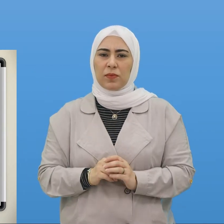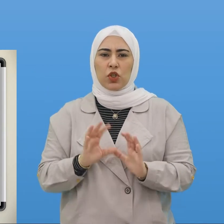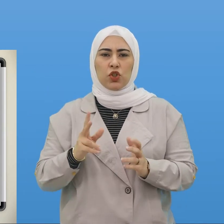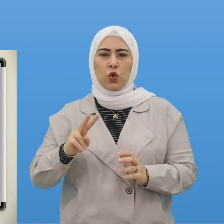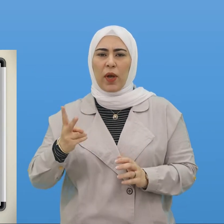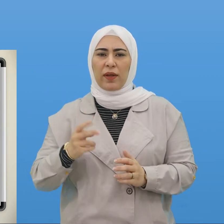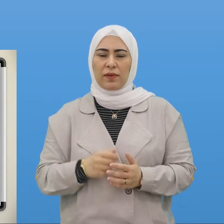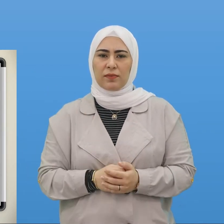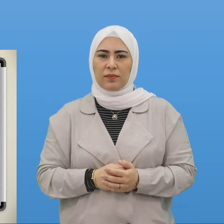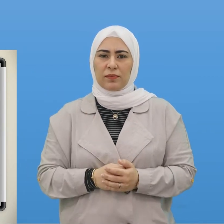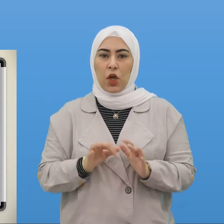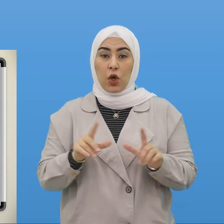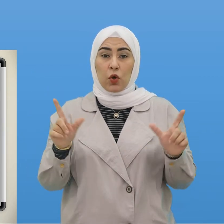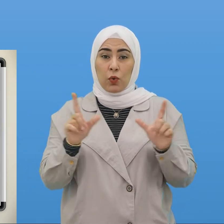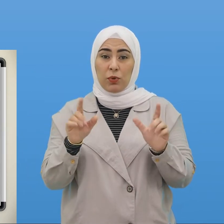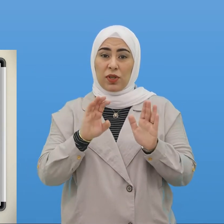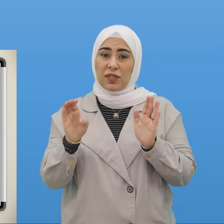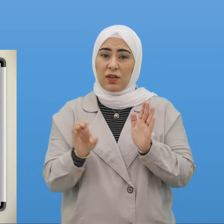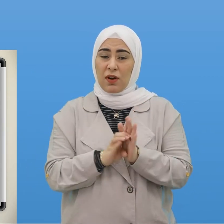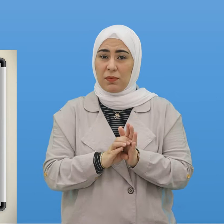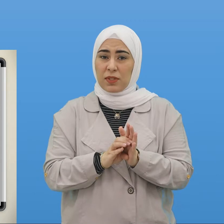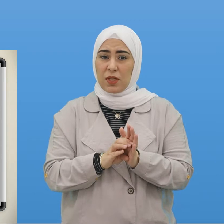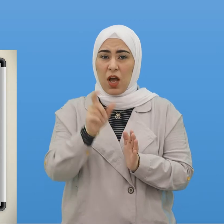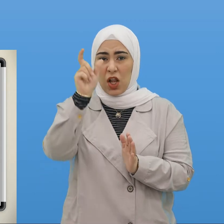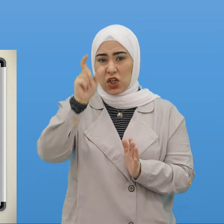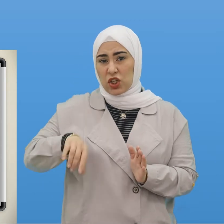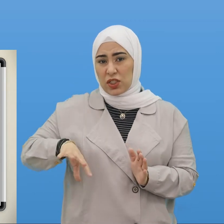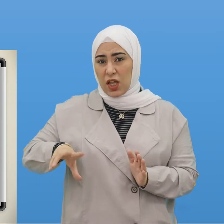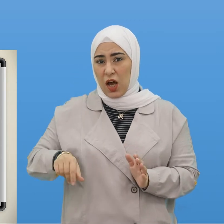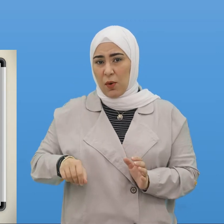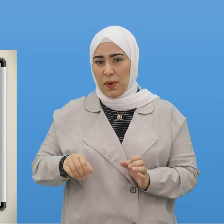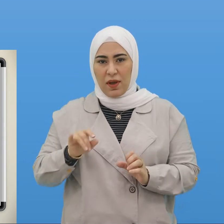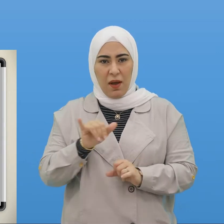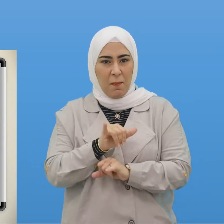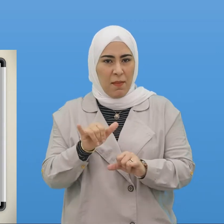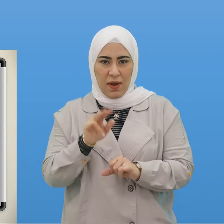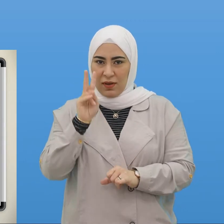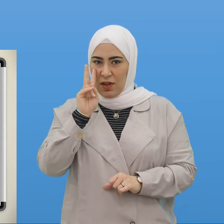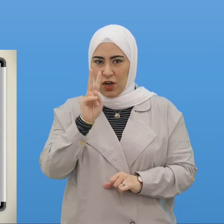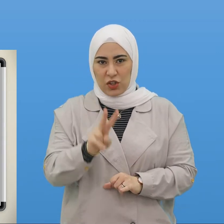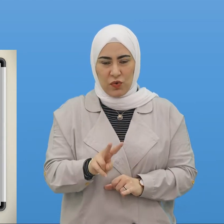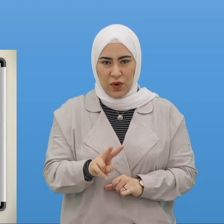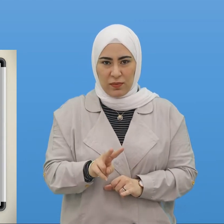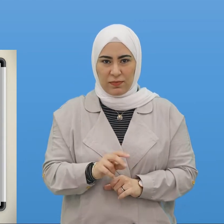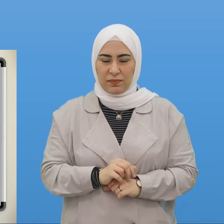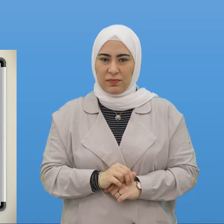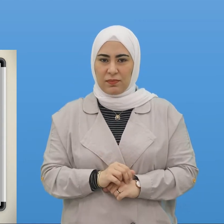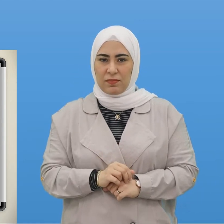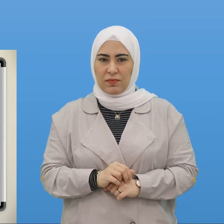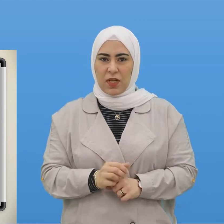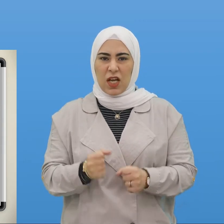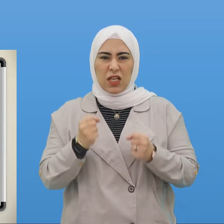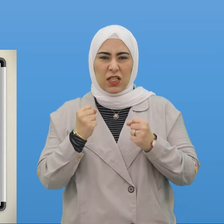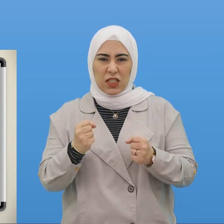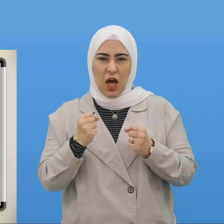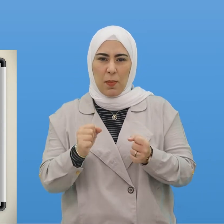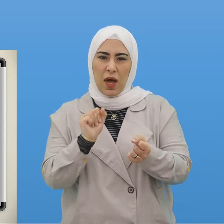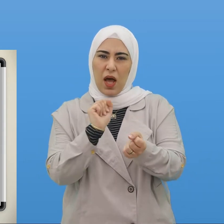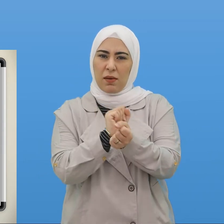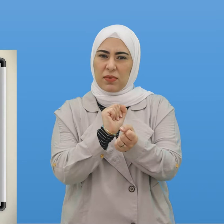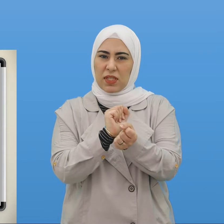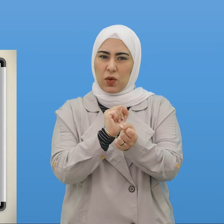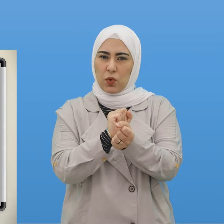the difference. With computer crimes, criminals are invisible. You can't see who's stealing from you. And the actions